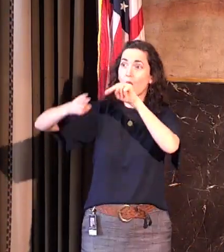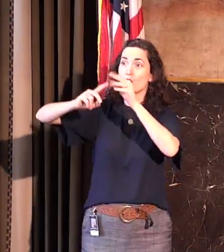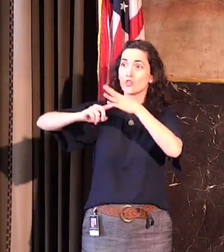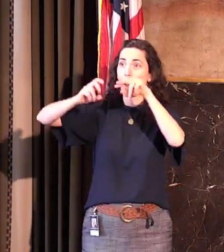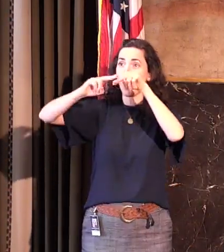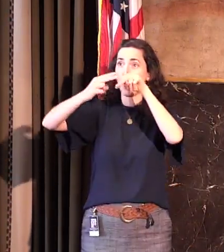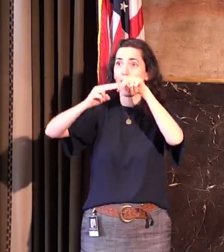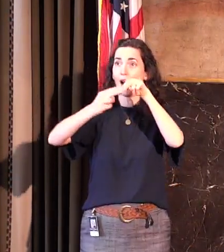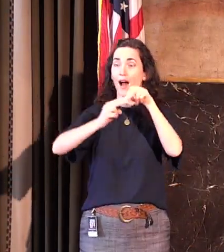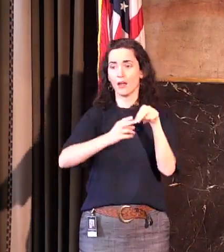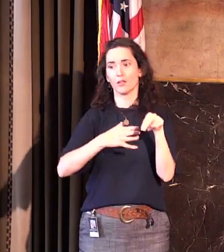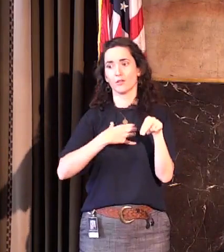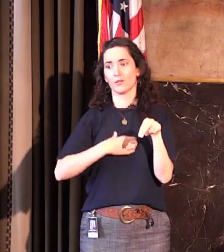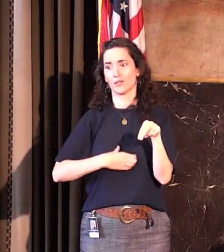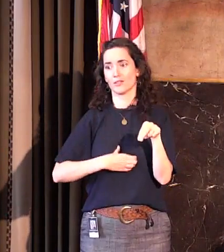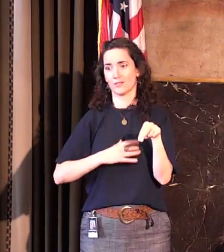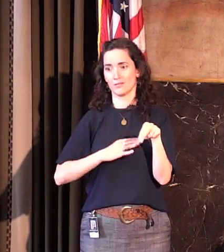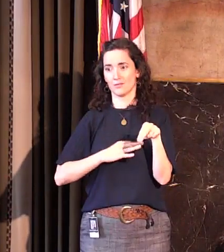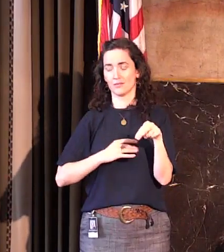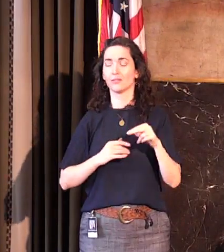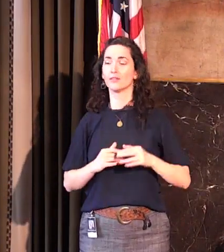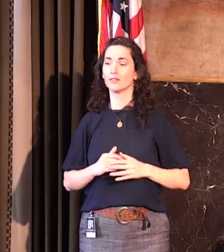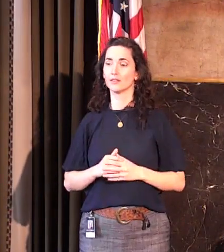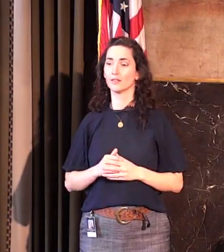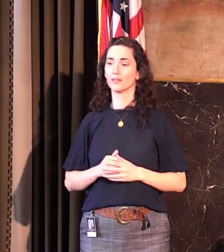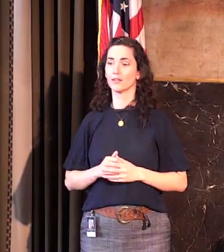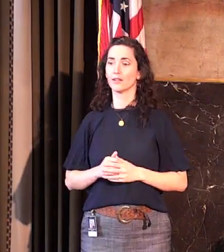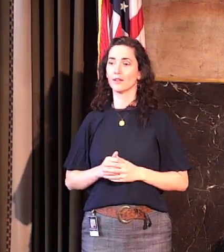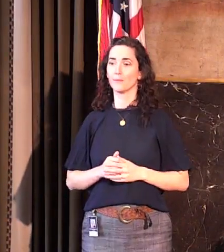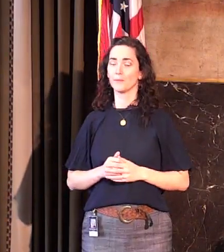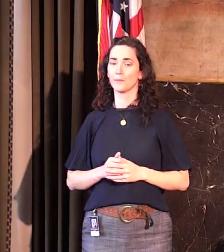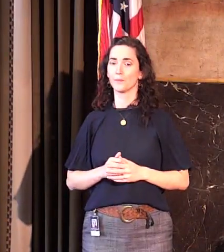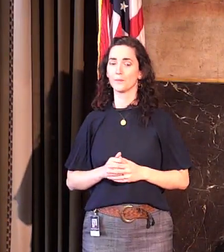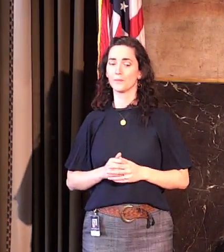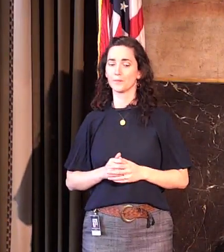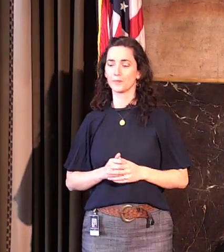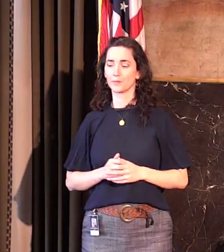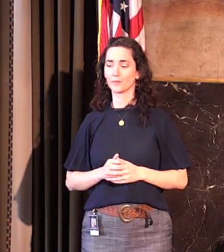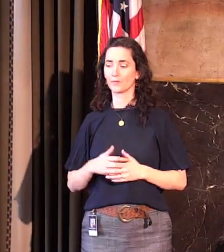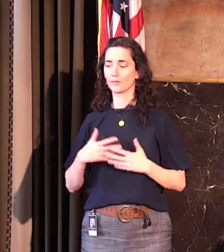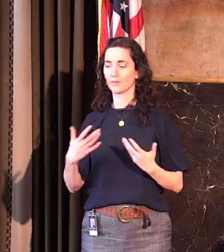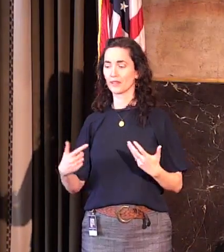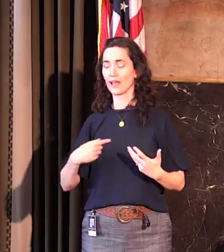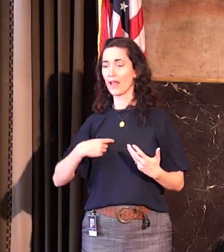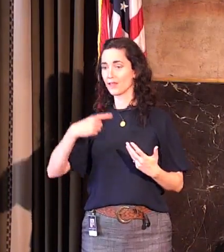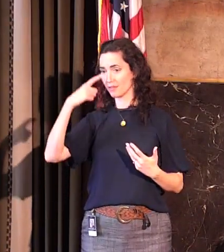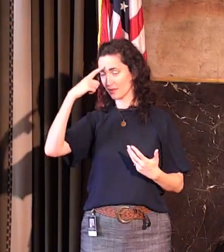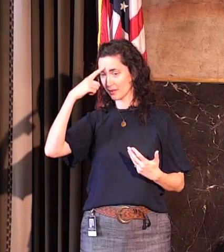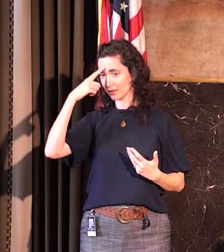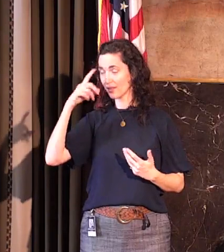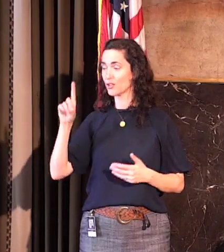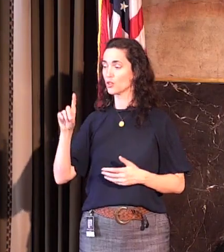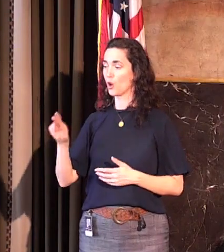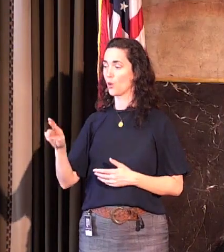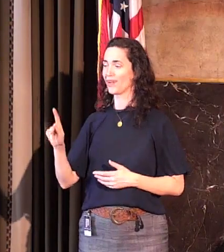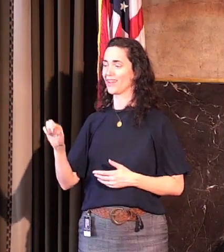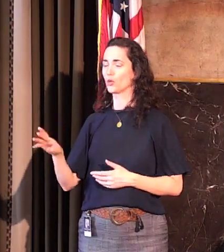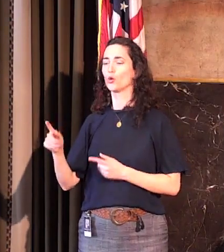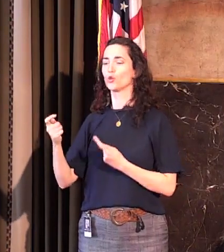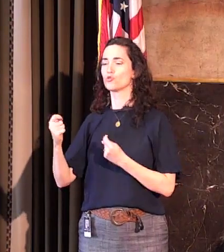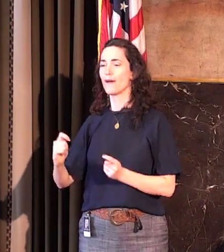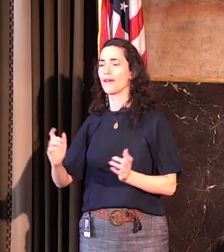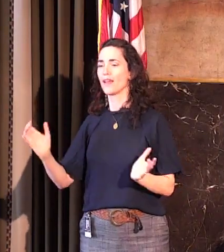decline in cases and percent positivity and so forth. I think what Dr. Kenner was trying to do